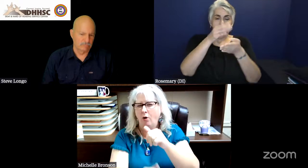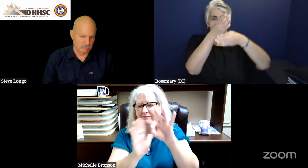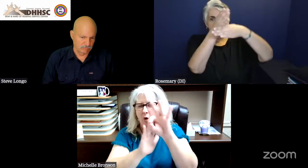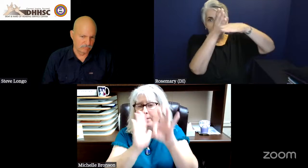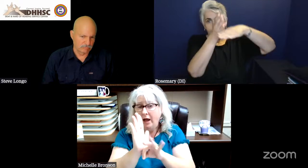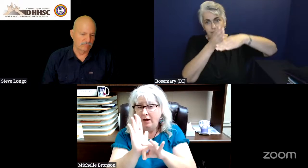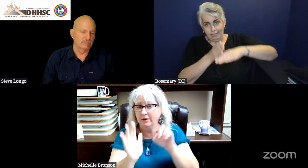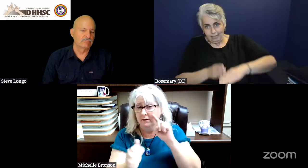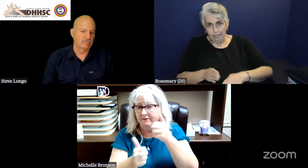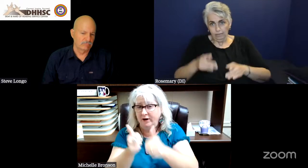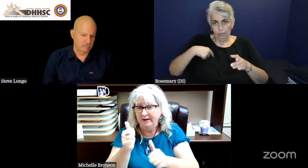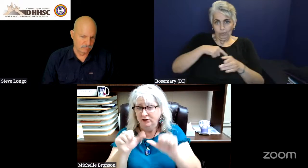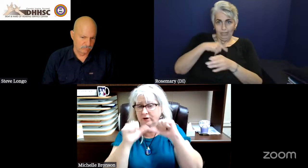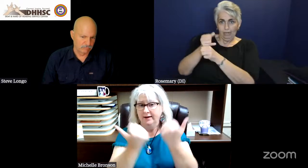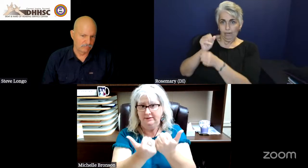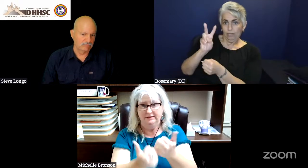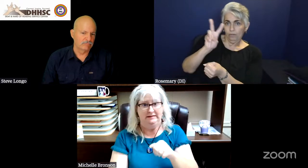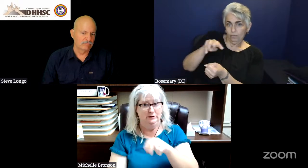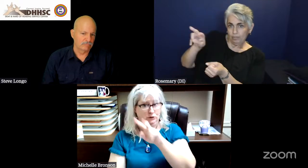us our portion being